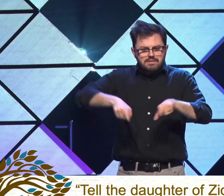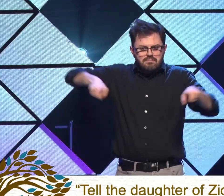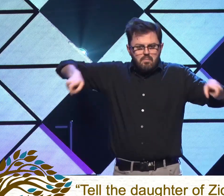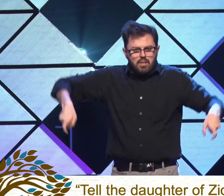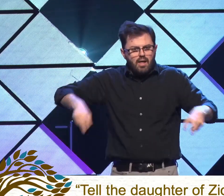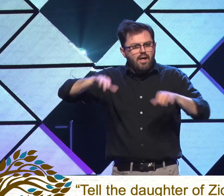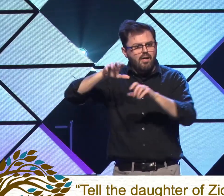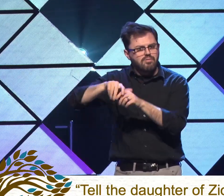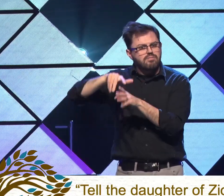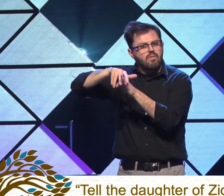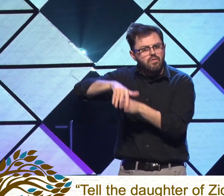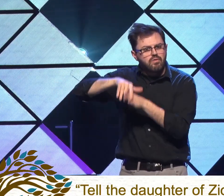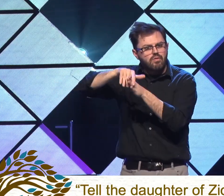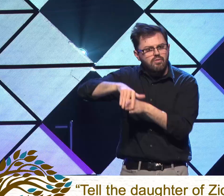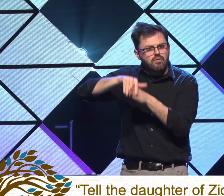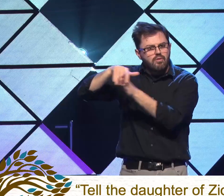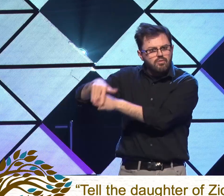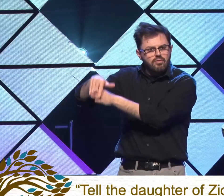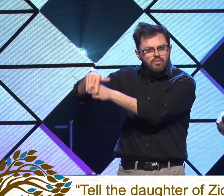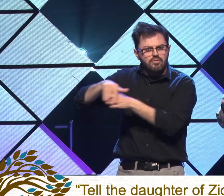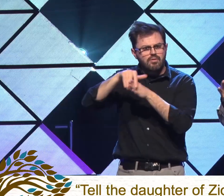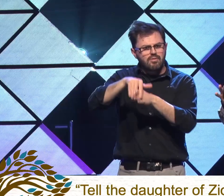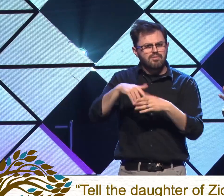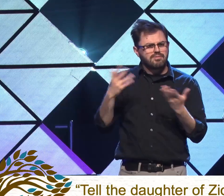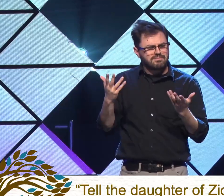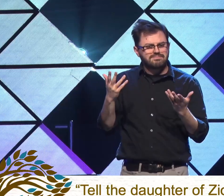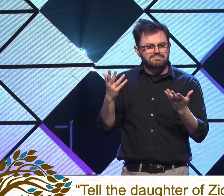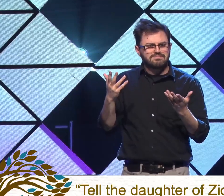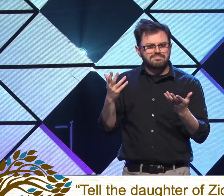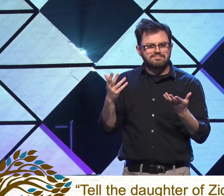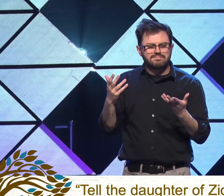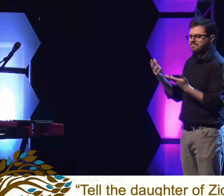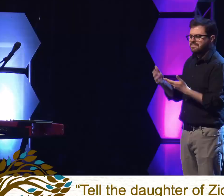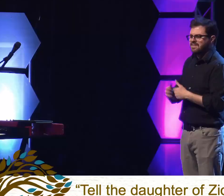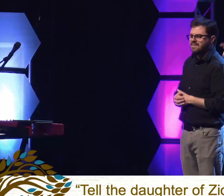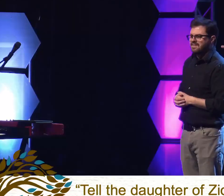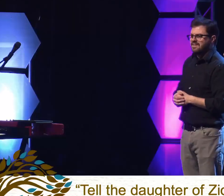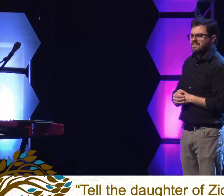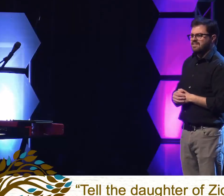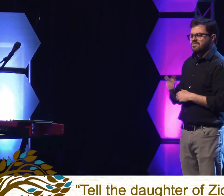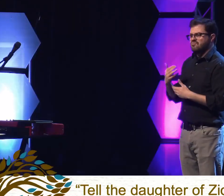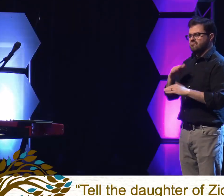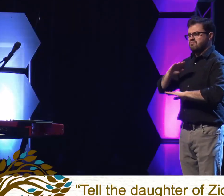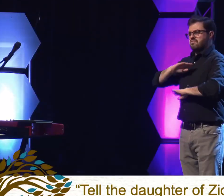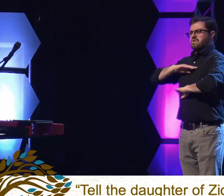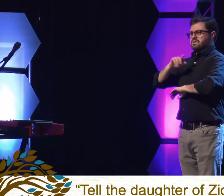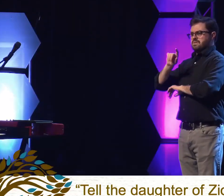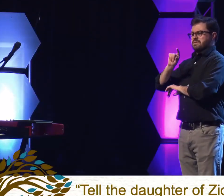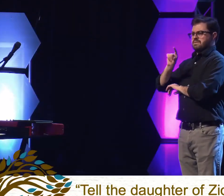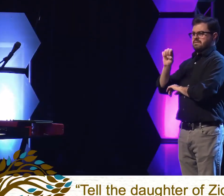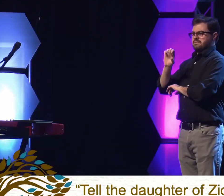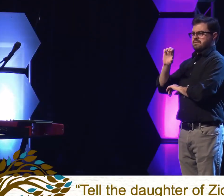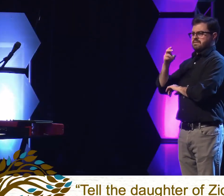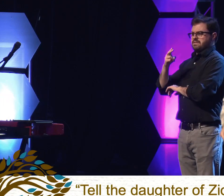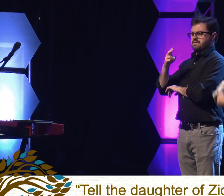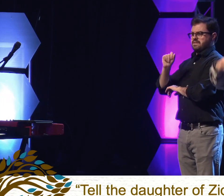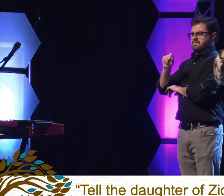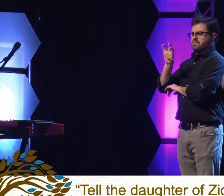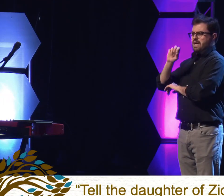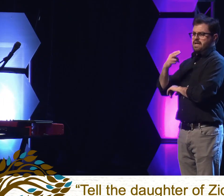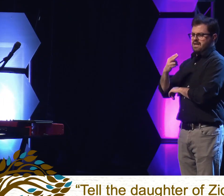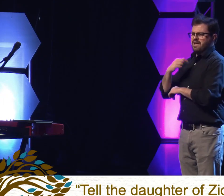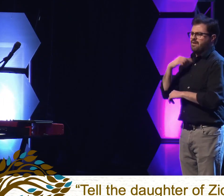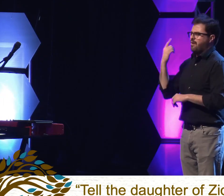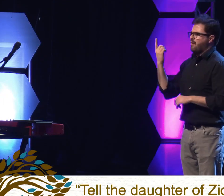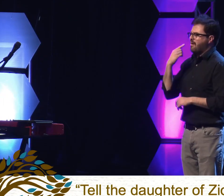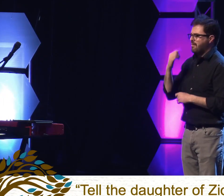of them. Riding both of them so Zechariah could be fulfilled accurately in Matthew's text, okay? Which I always find funny. Like maybe